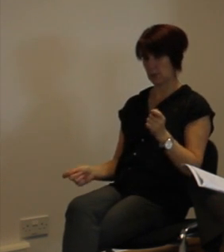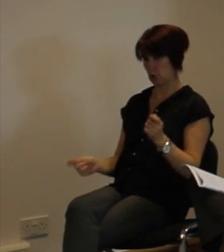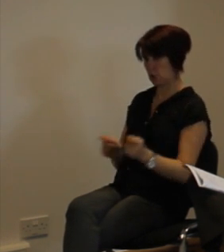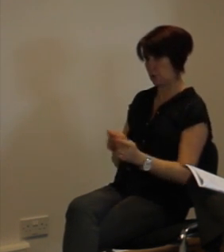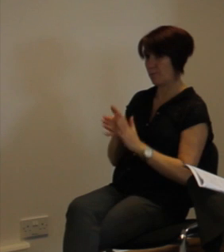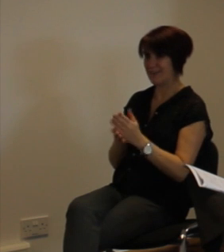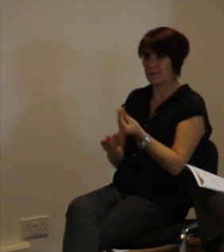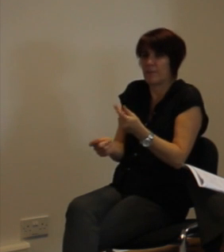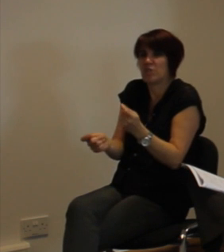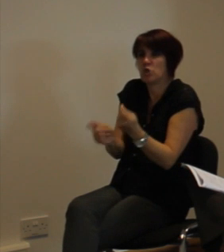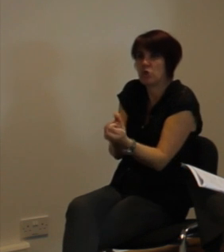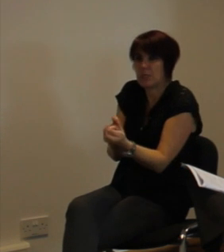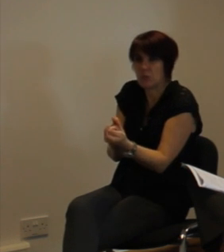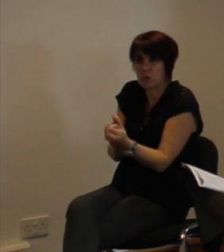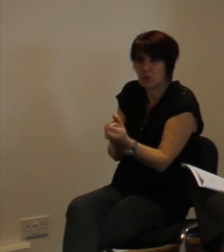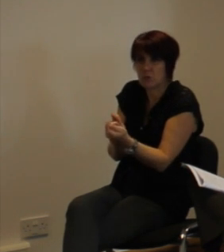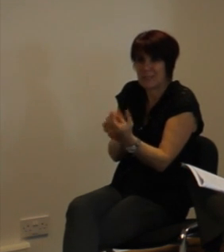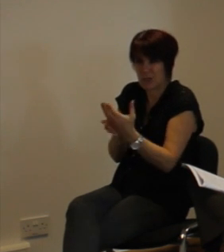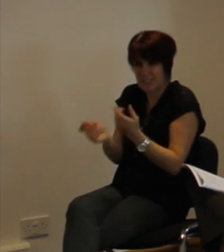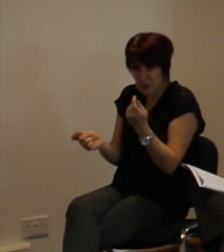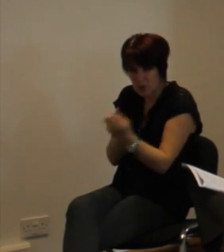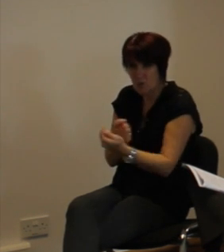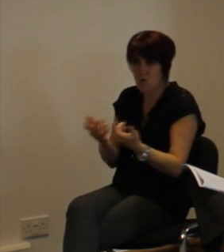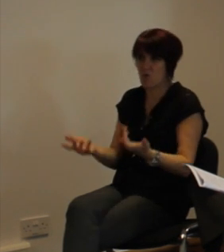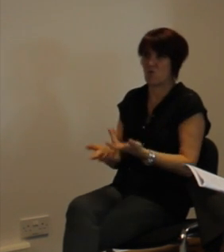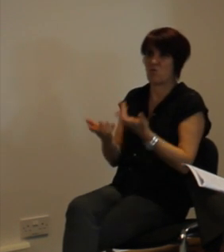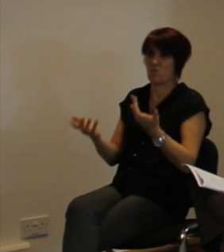be changing something, changing the conditions that